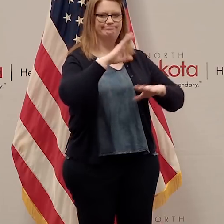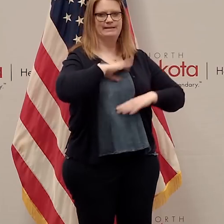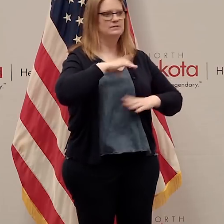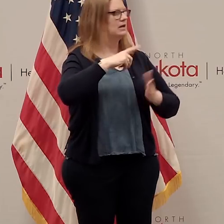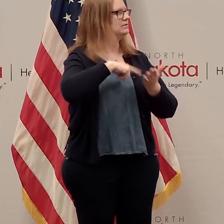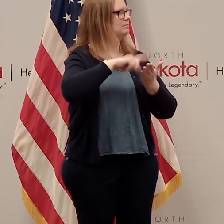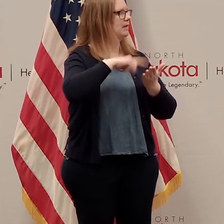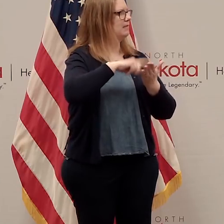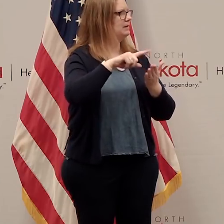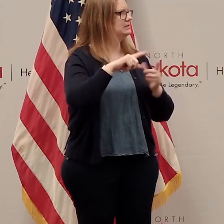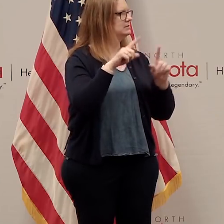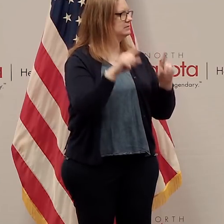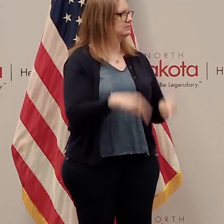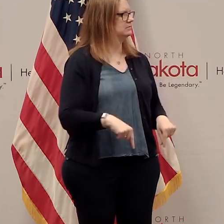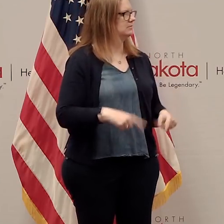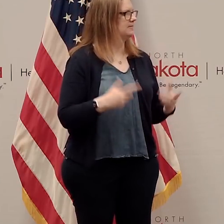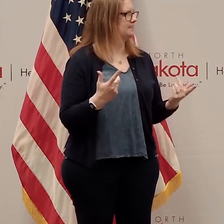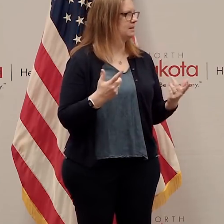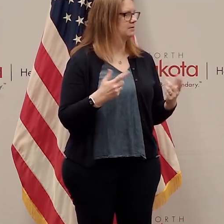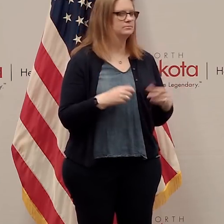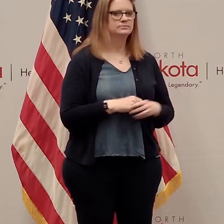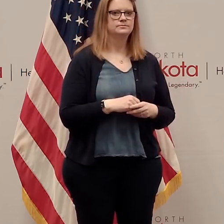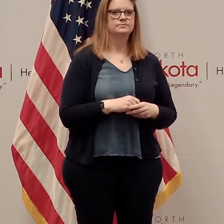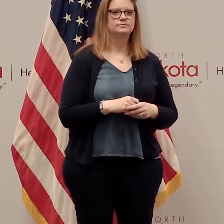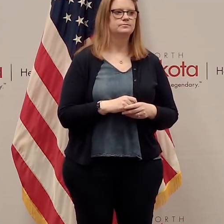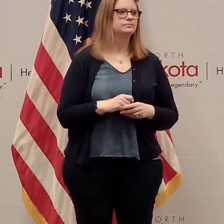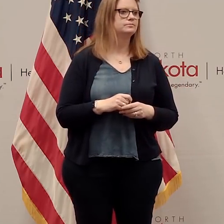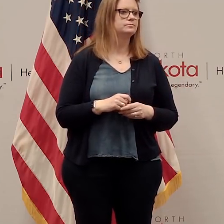everybody gets what they're owed.